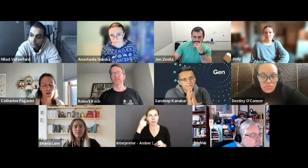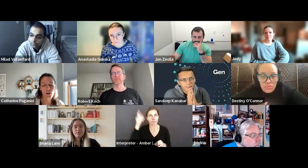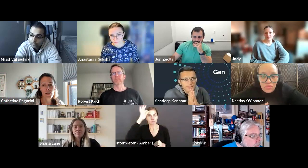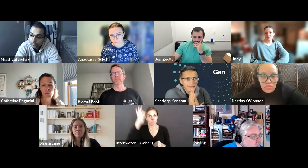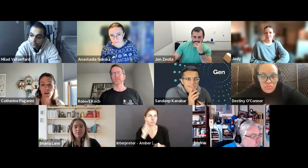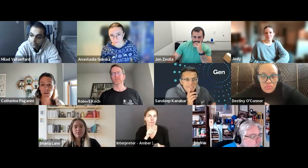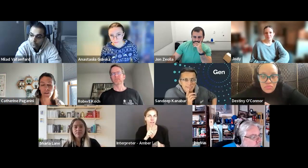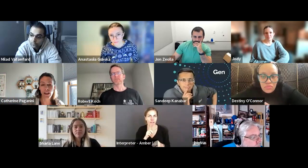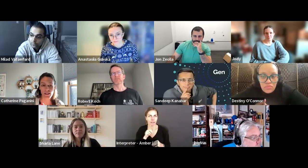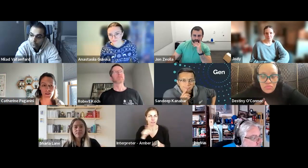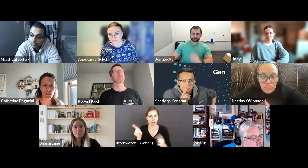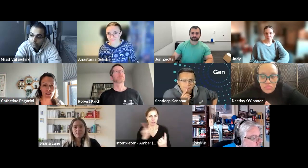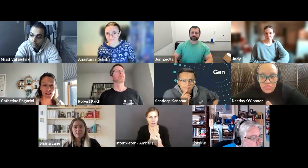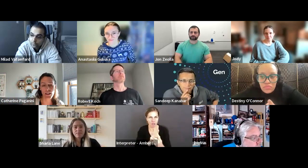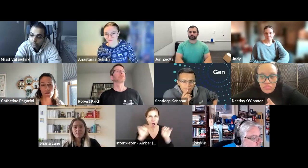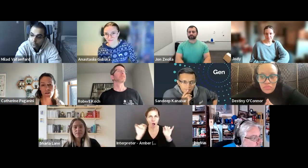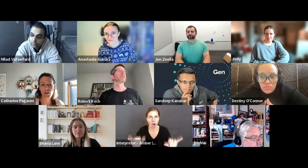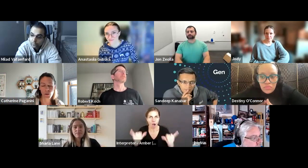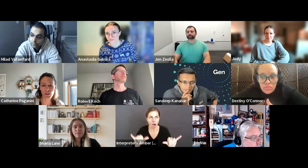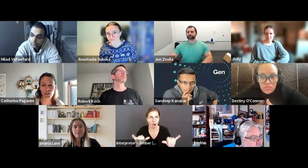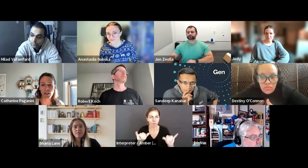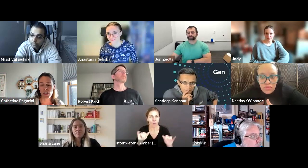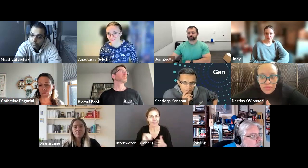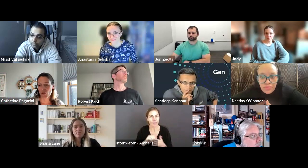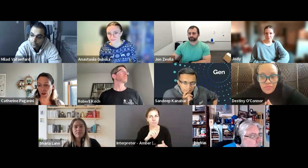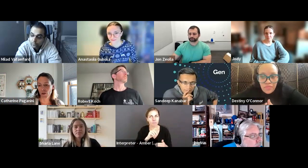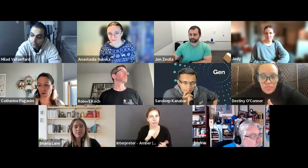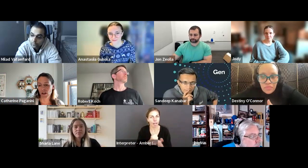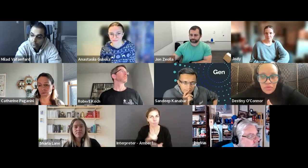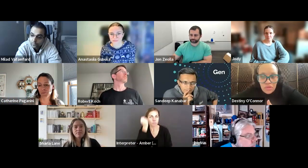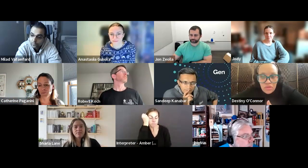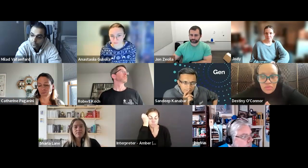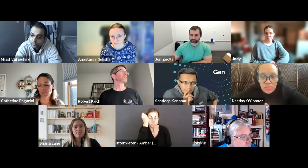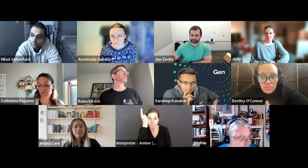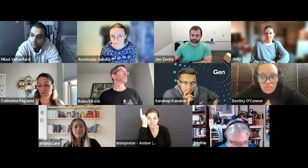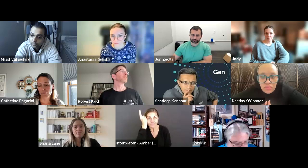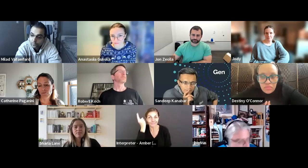this abstract concept of accessibility. I think it's really important. So